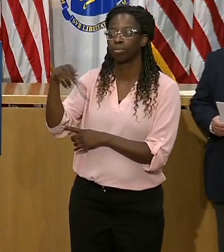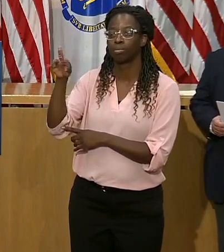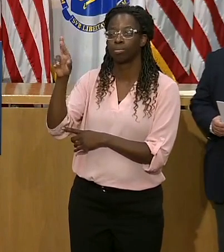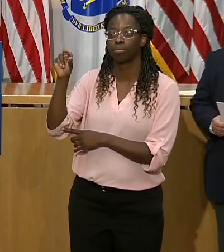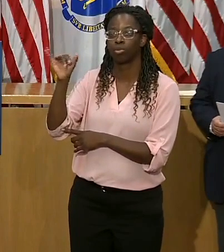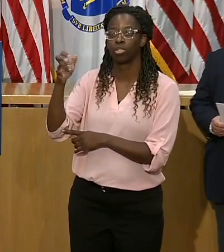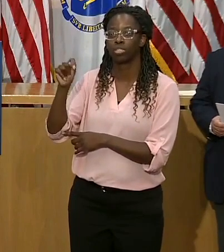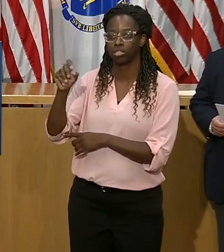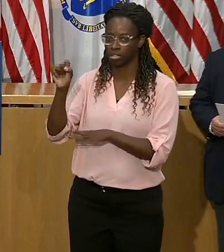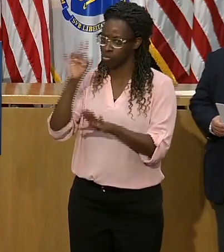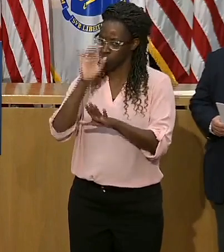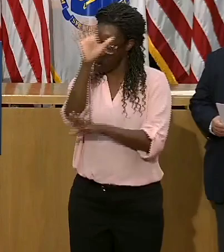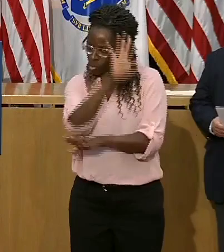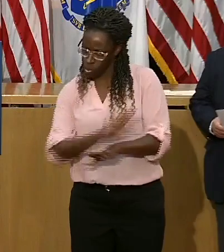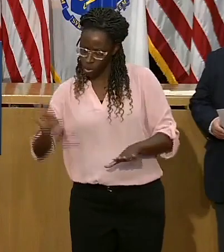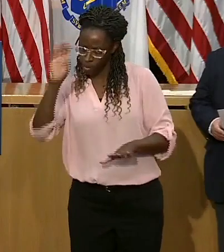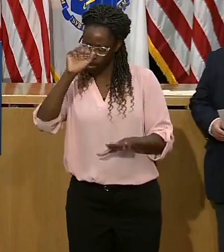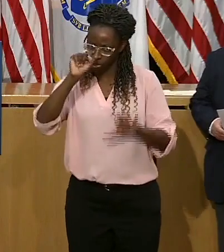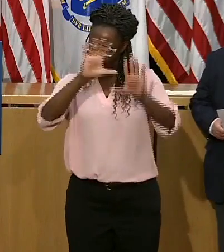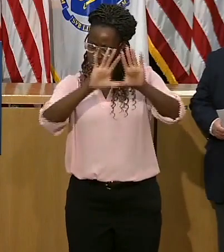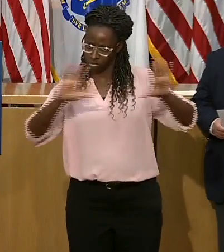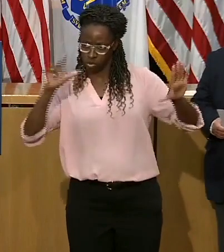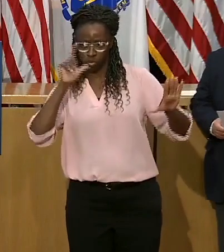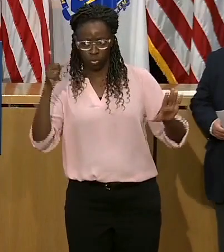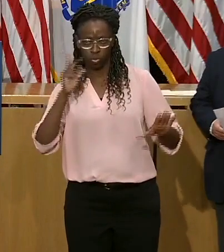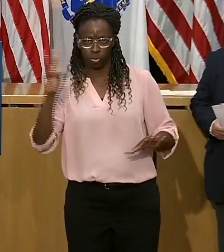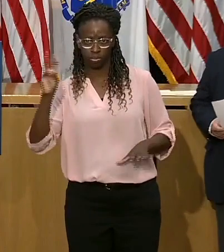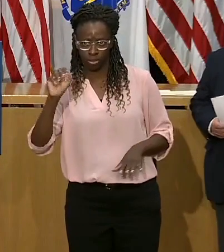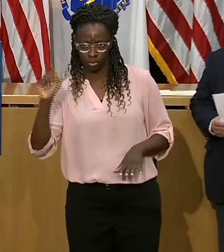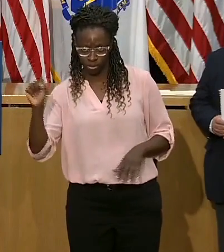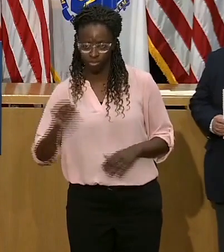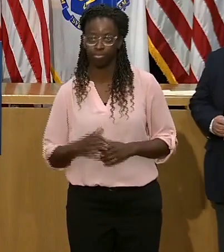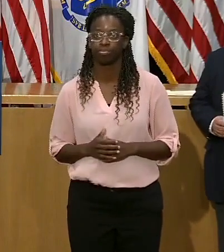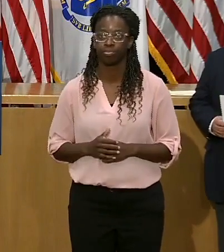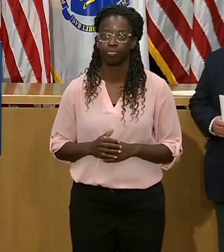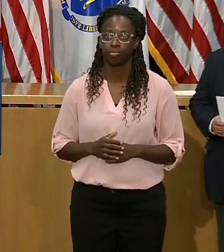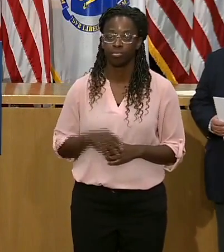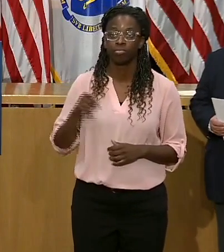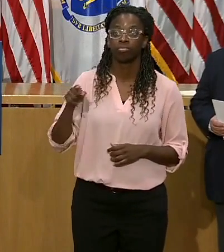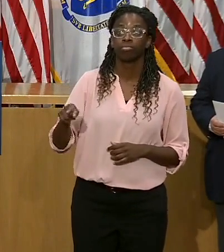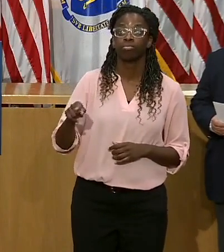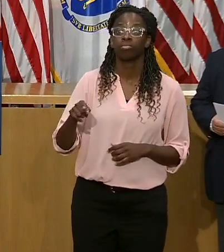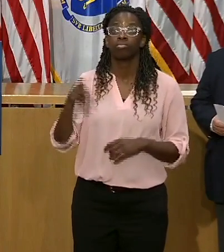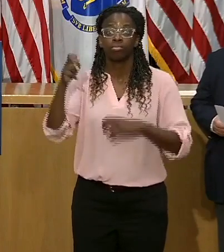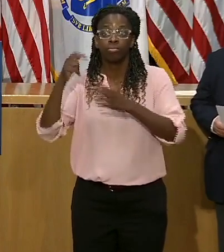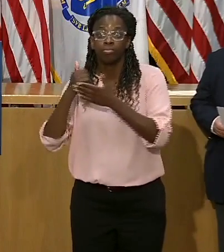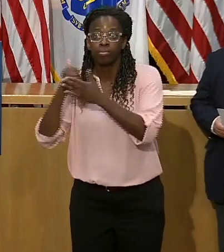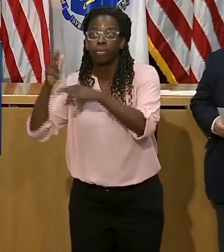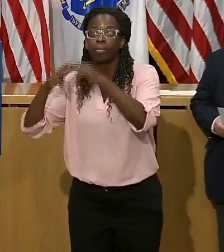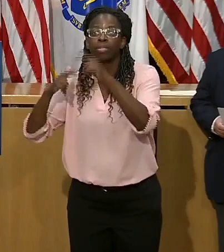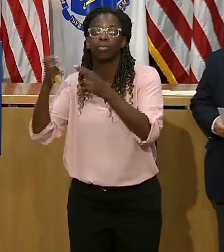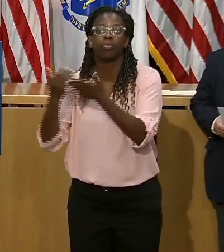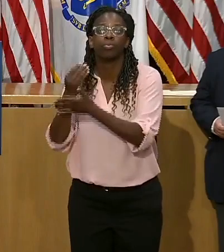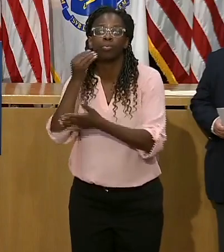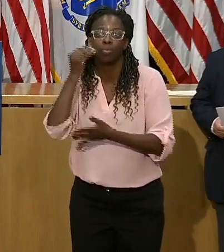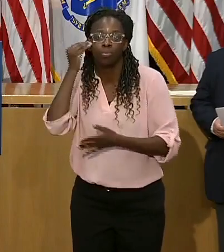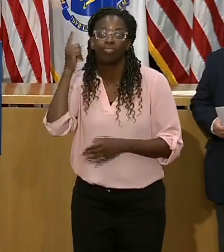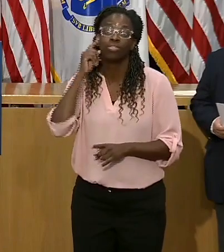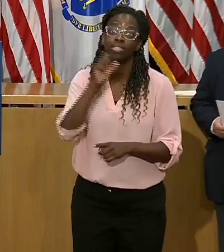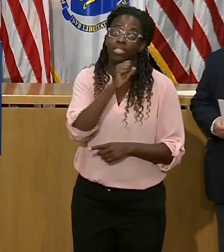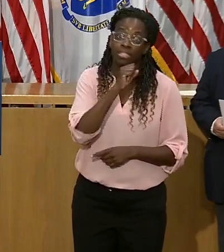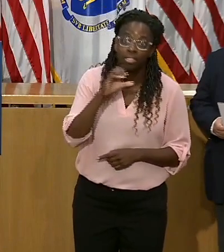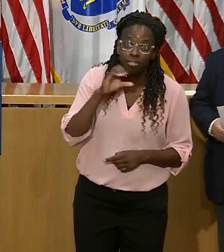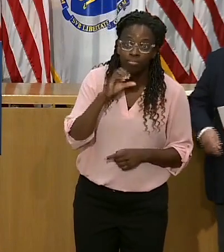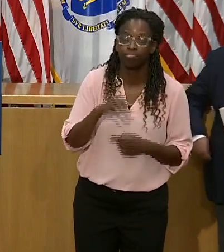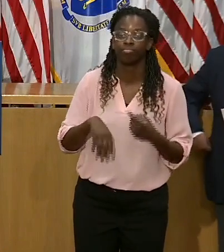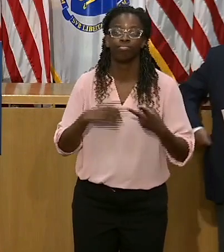This award round includes 8 projects that will build new affordable housing for seniors, 5 adaptive use projects that will